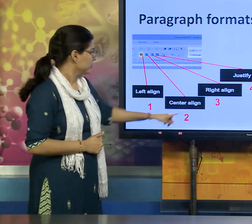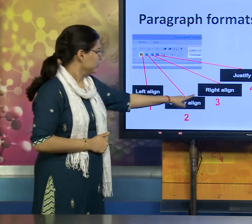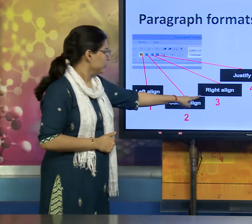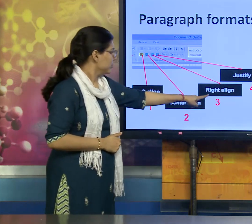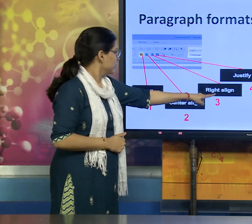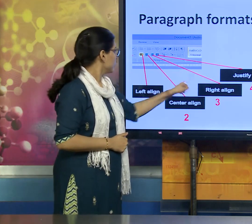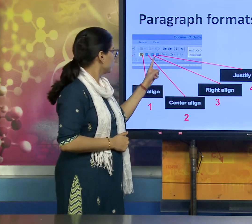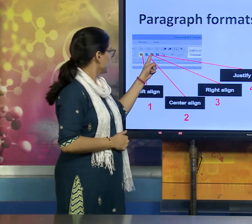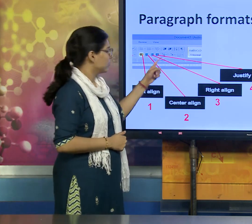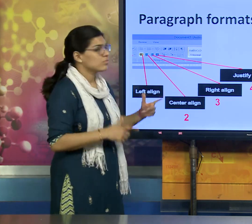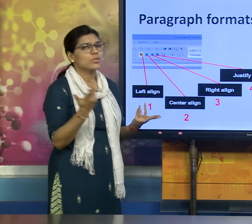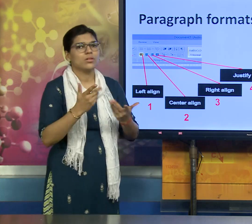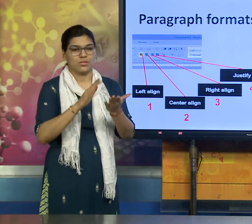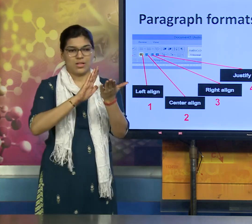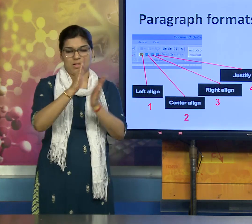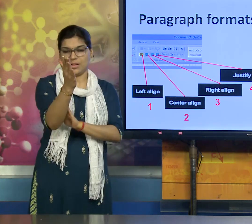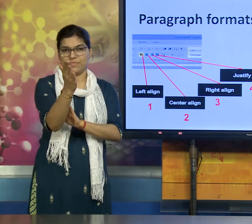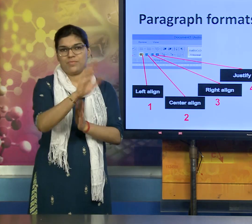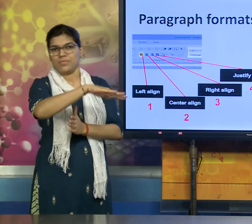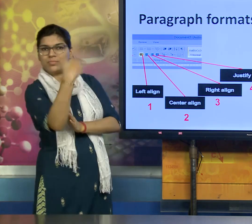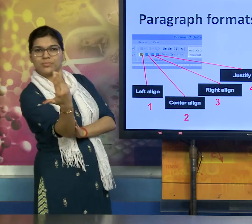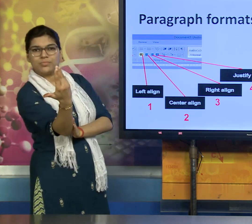Left align and center align are different from each other.